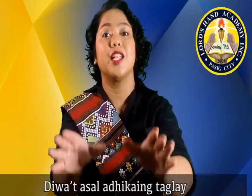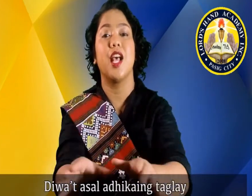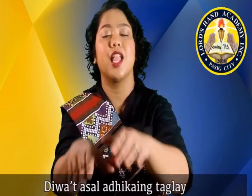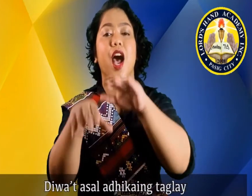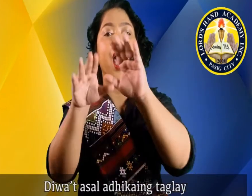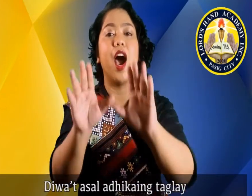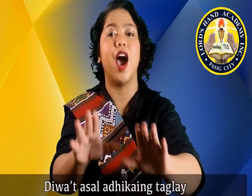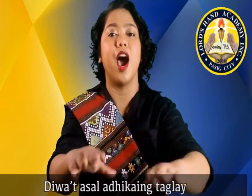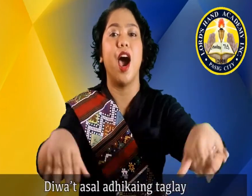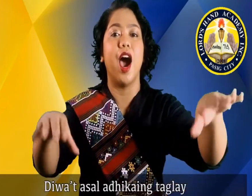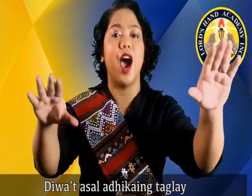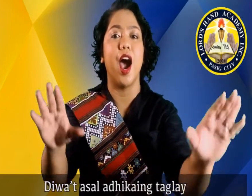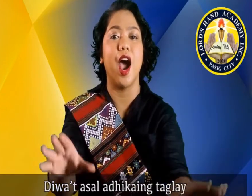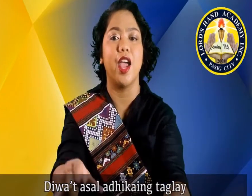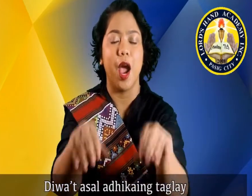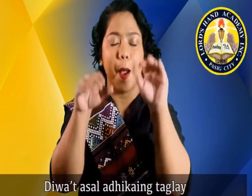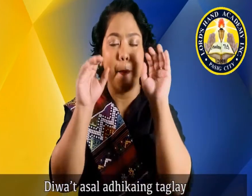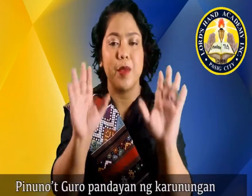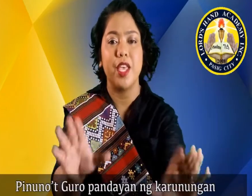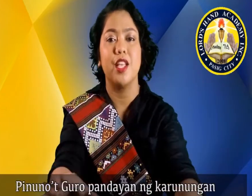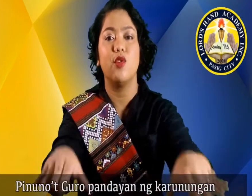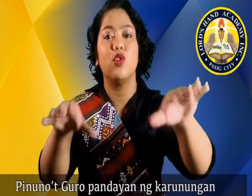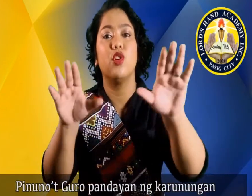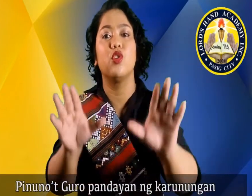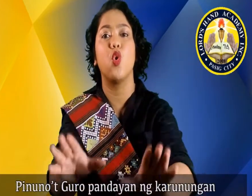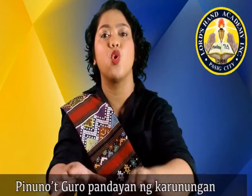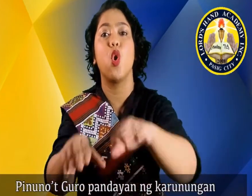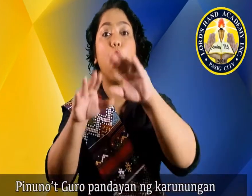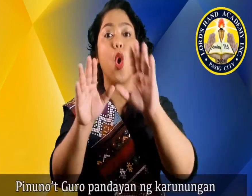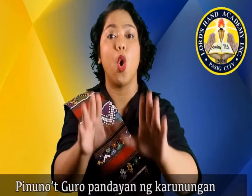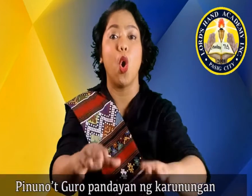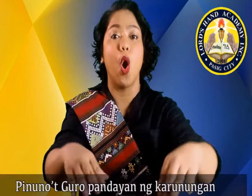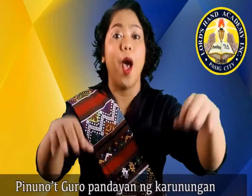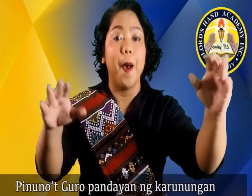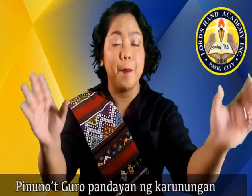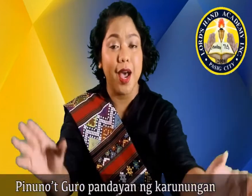hikaing taglay, pinunot guro,